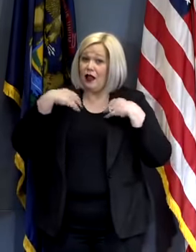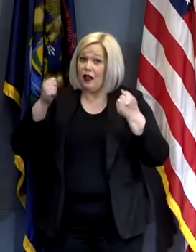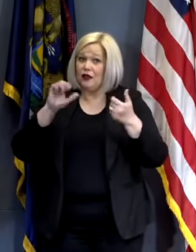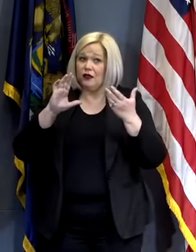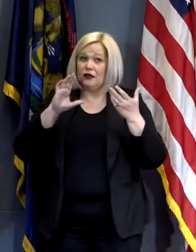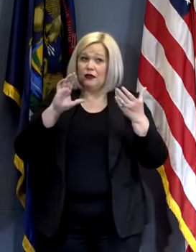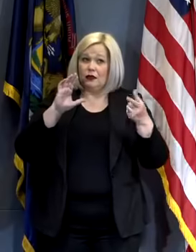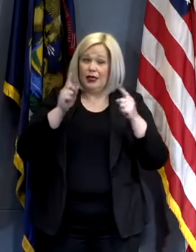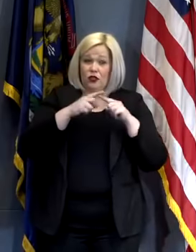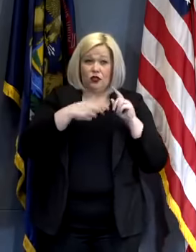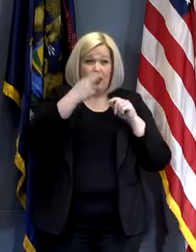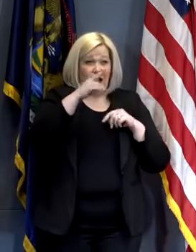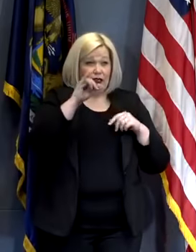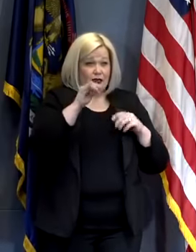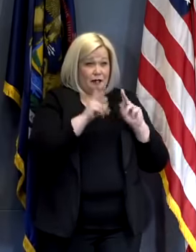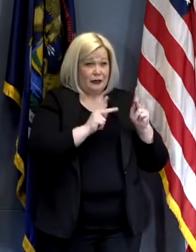rate.